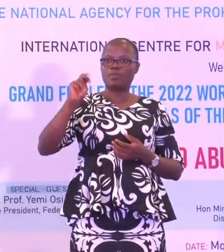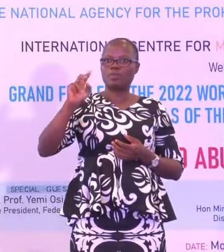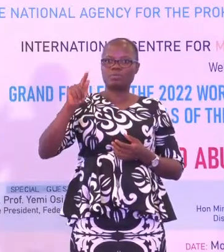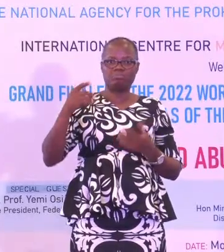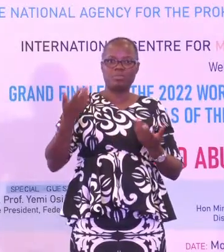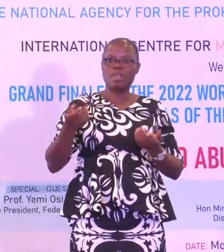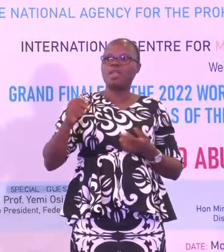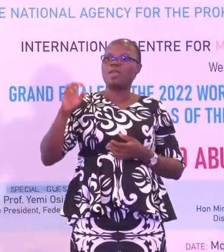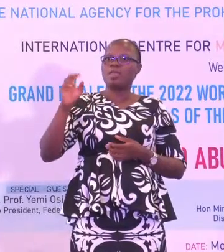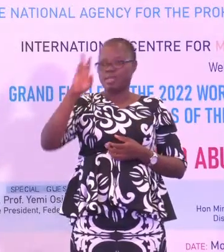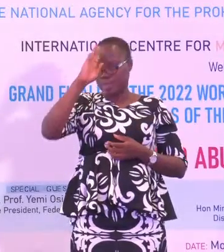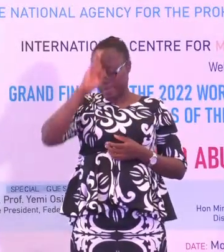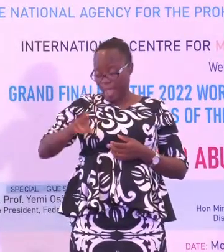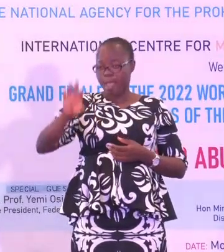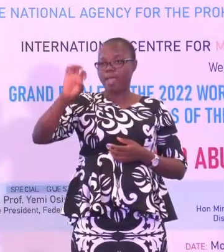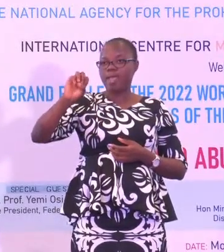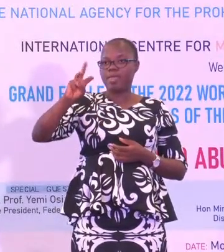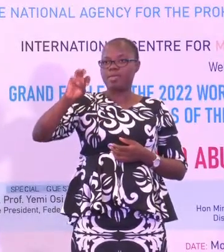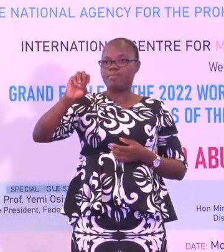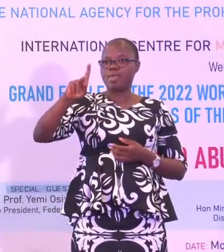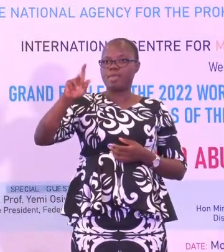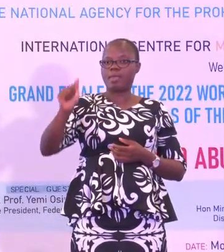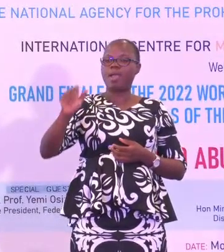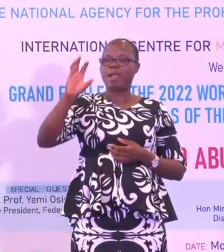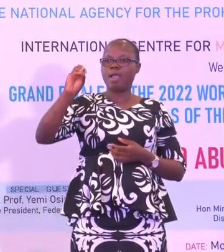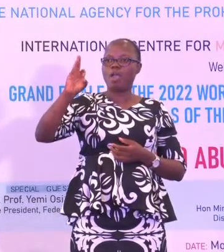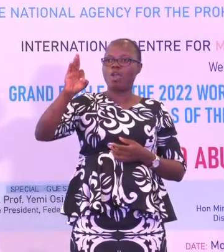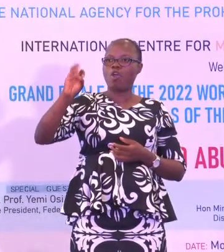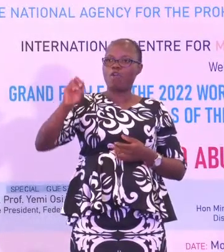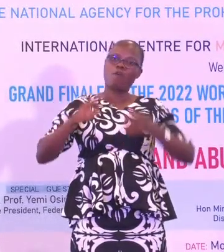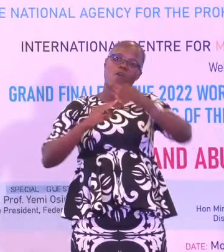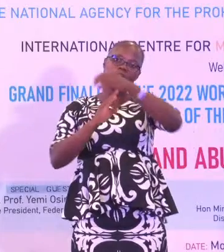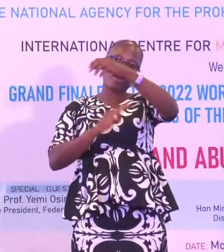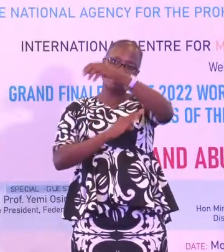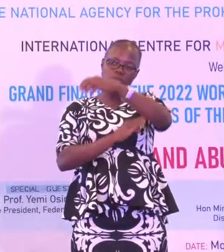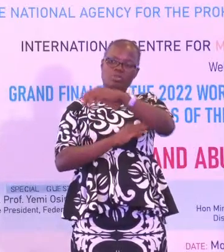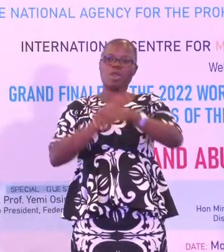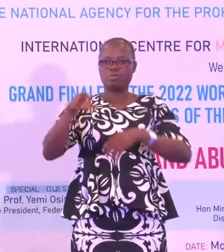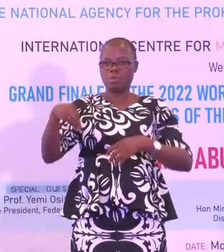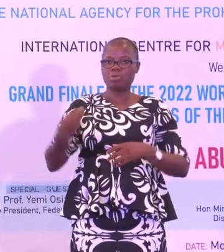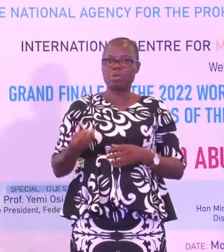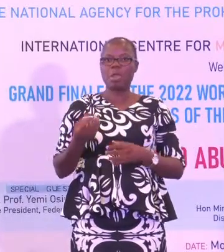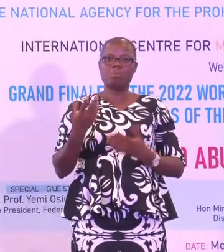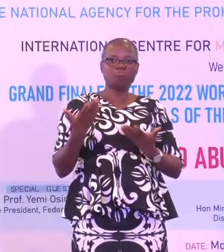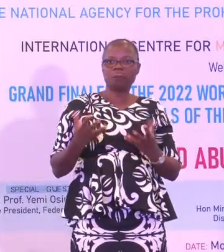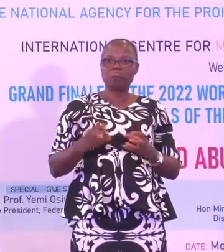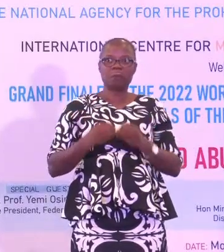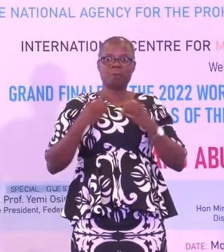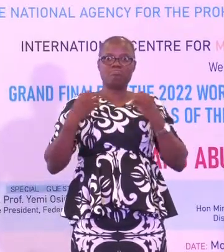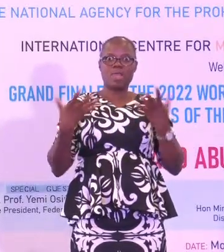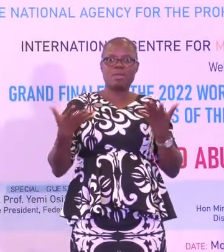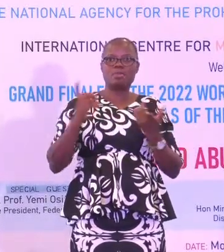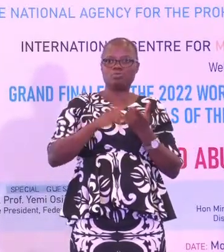Ofo Foundation, and others too numerous to mention.